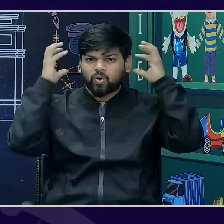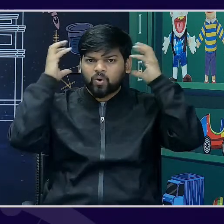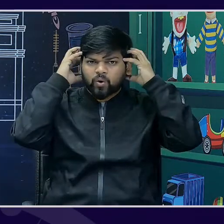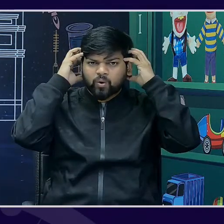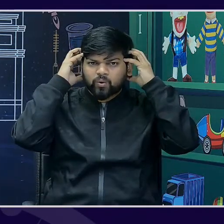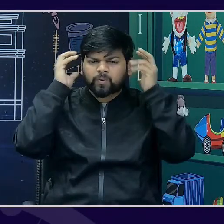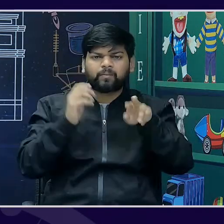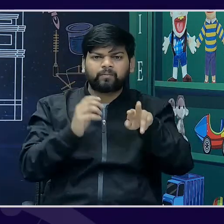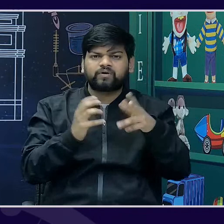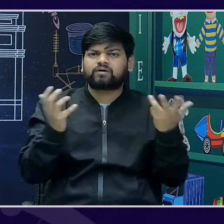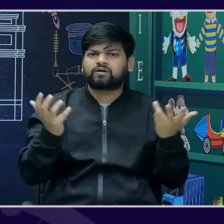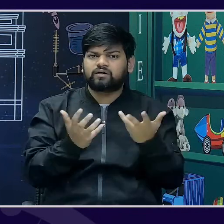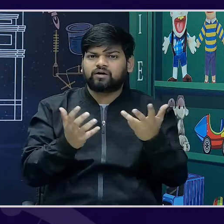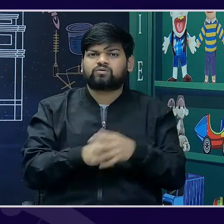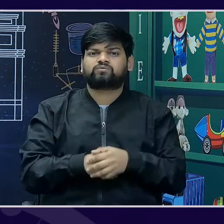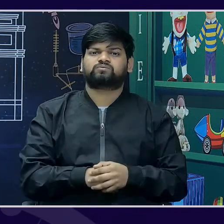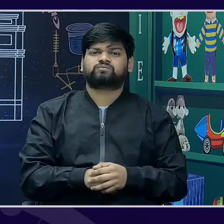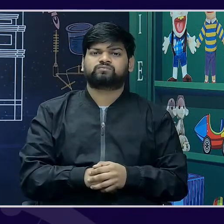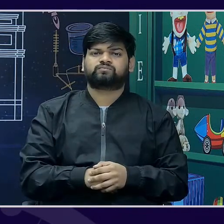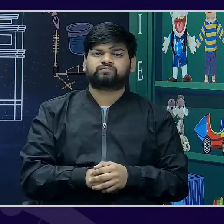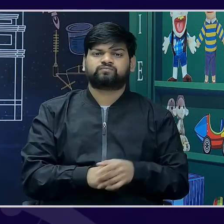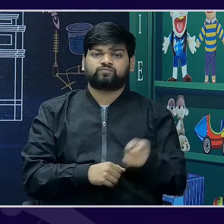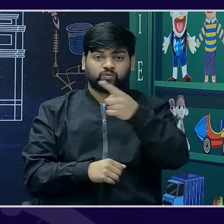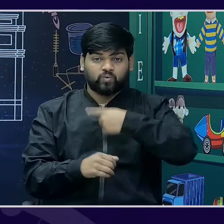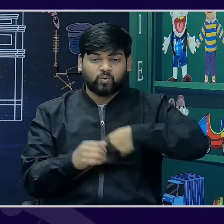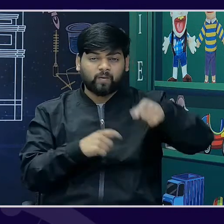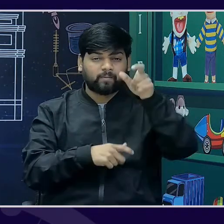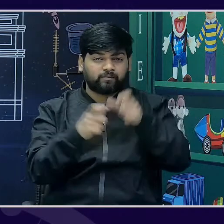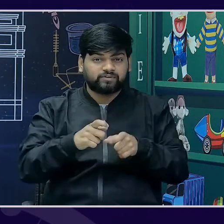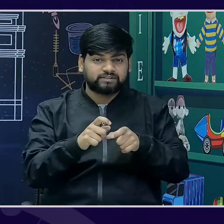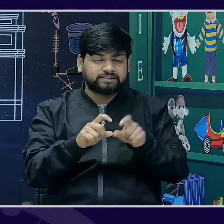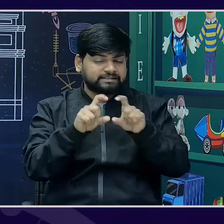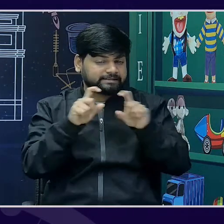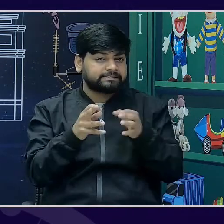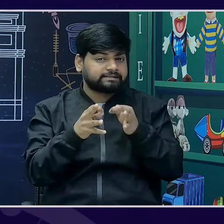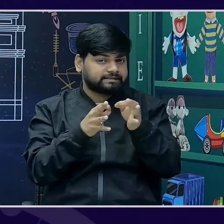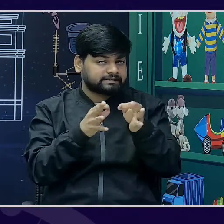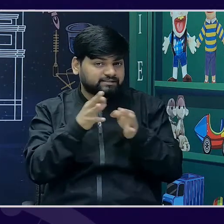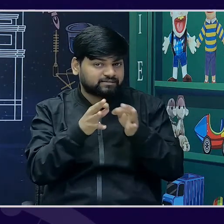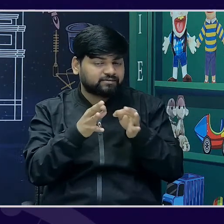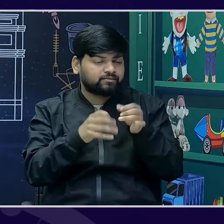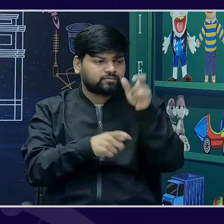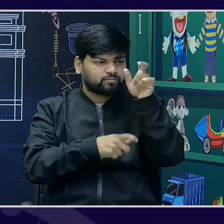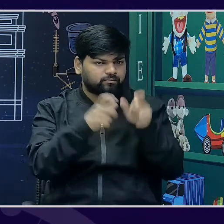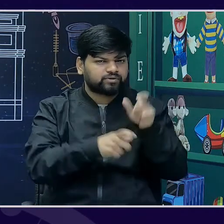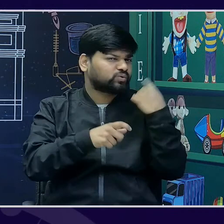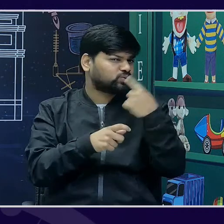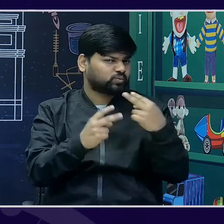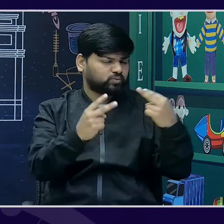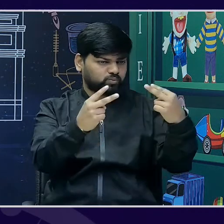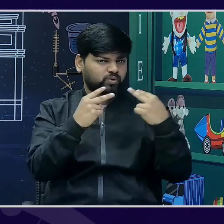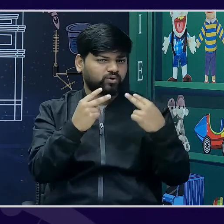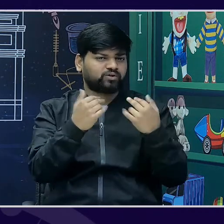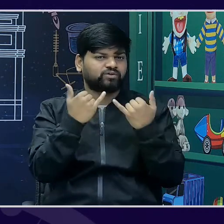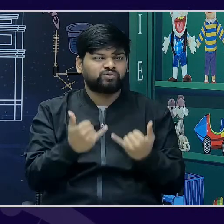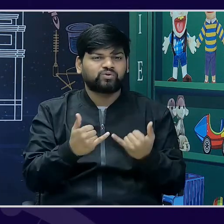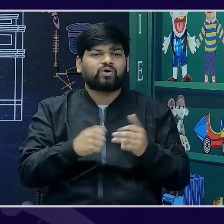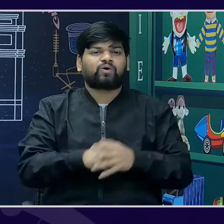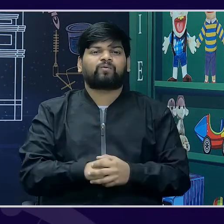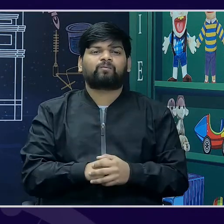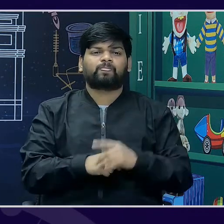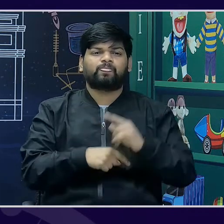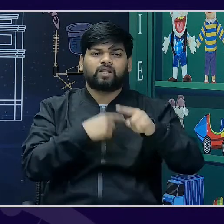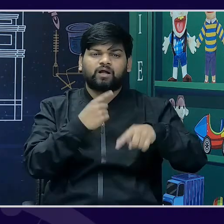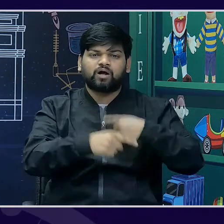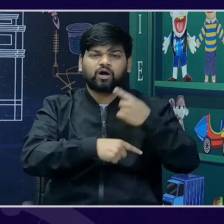are equally highlighted and cleared for all of you. So all the viewers watching this session, now it's time to wrap up this particular live